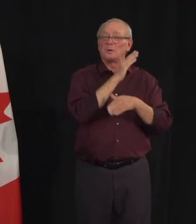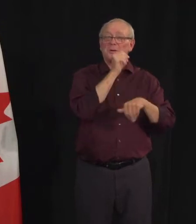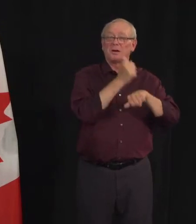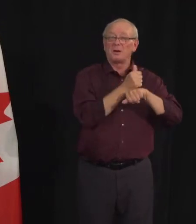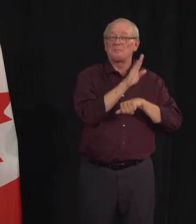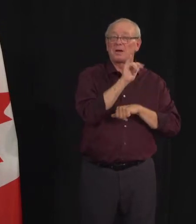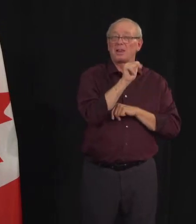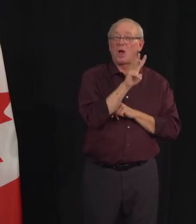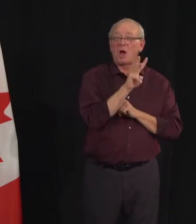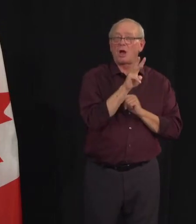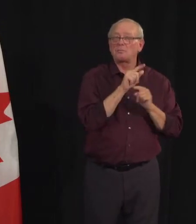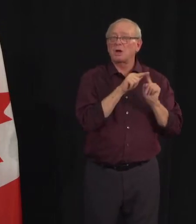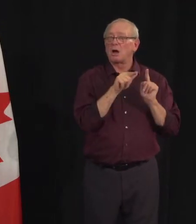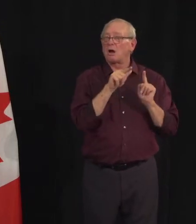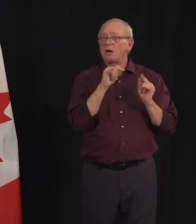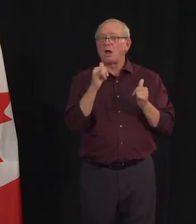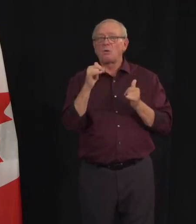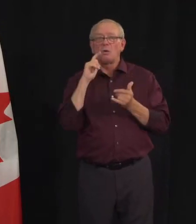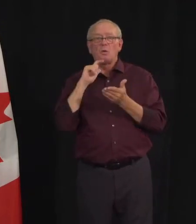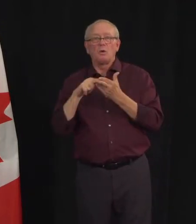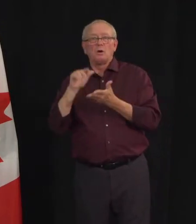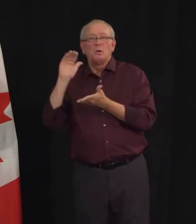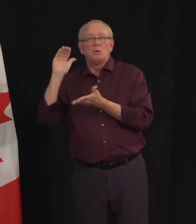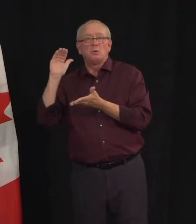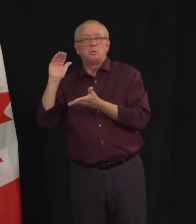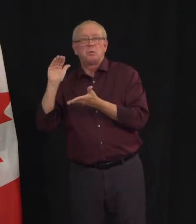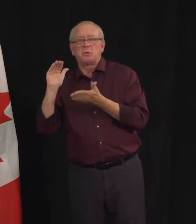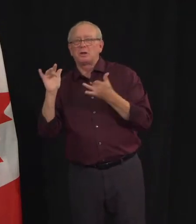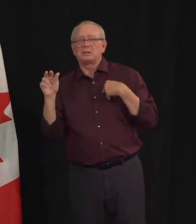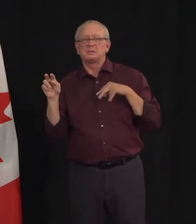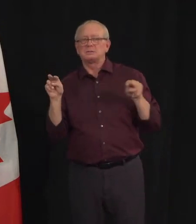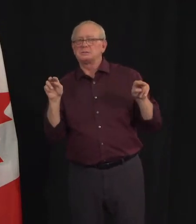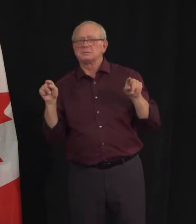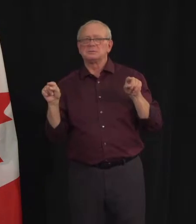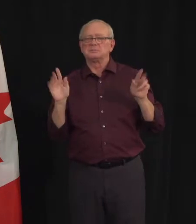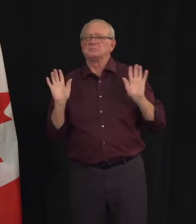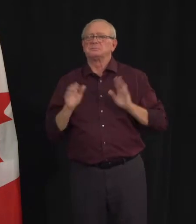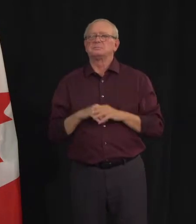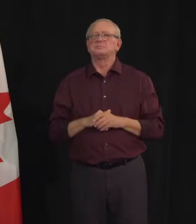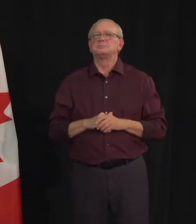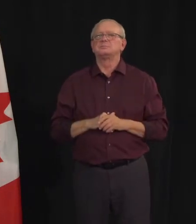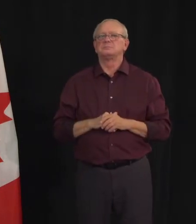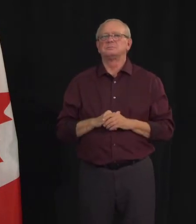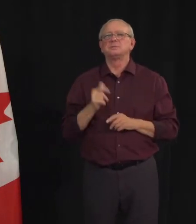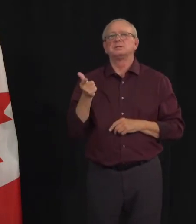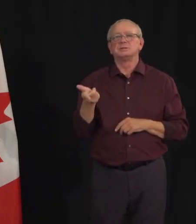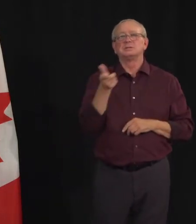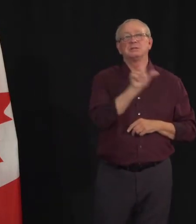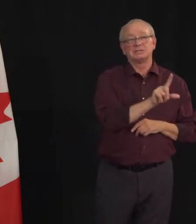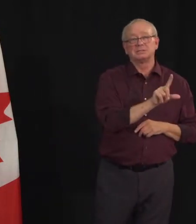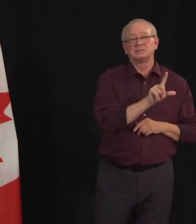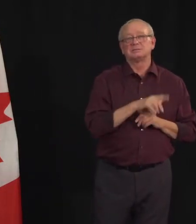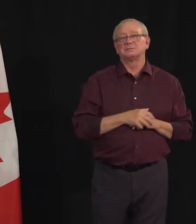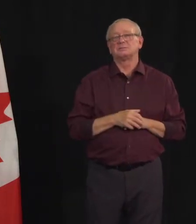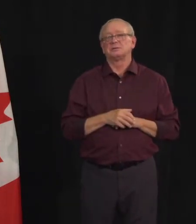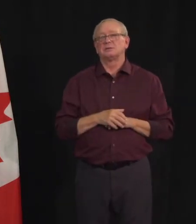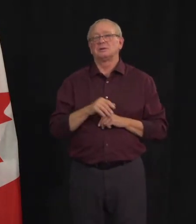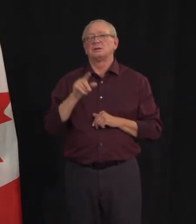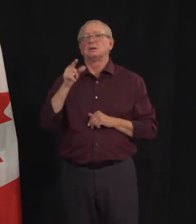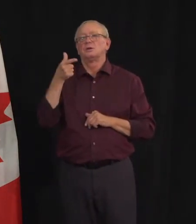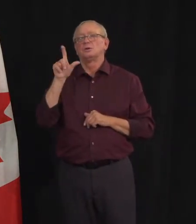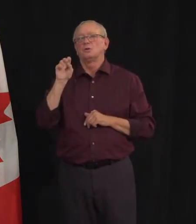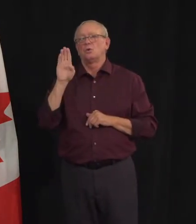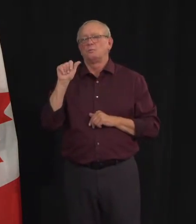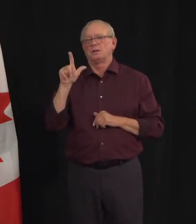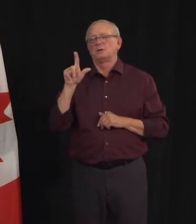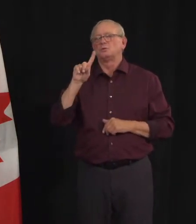able to provide at this time. Operator, can we have the next question? Next is Julia Wong with Global News. Go ahead,